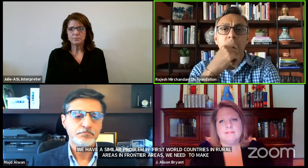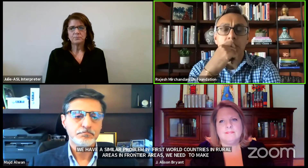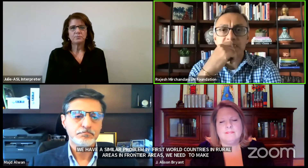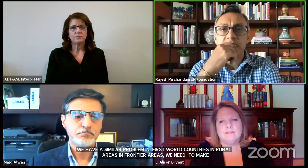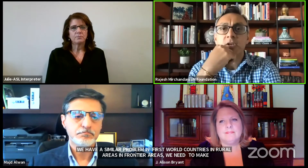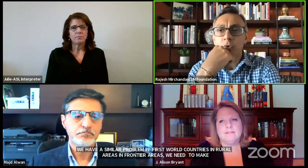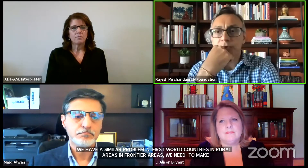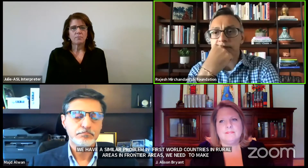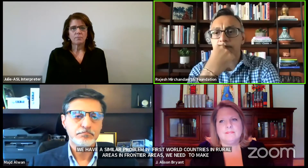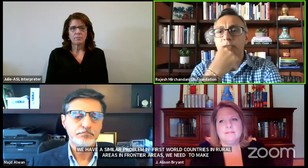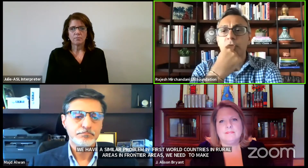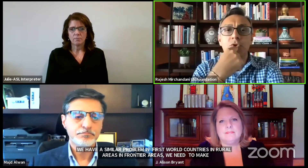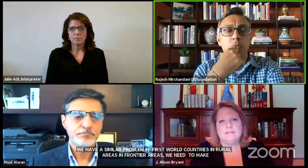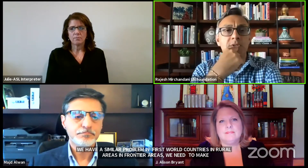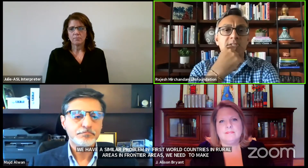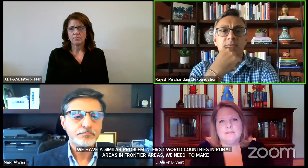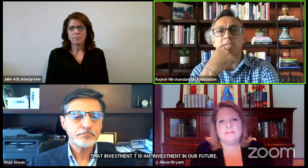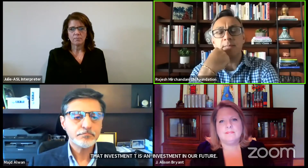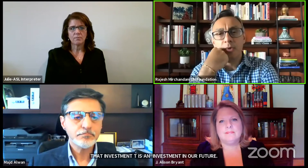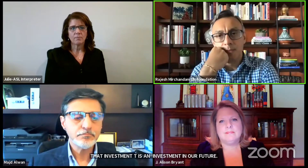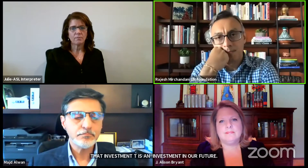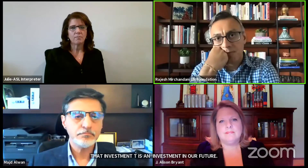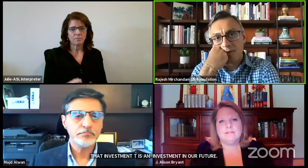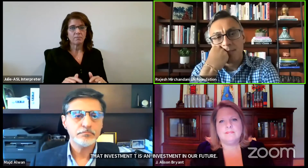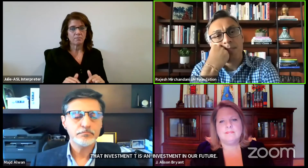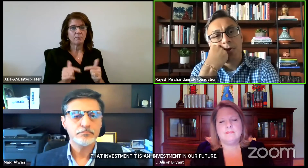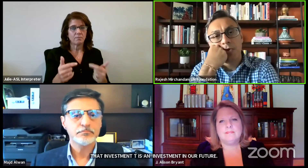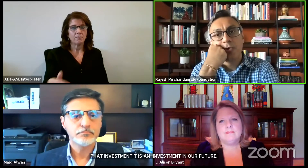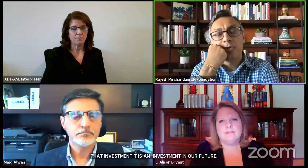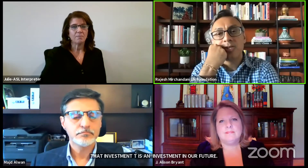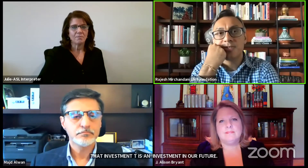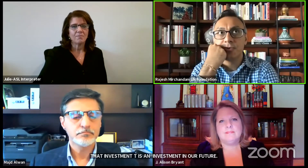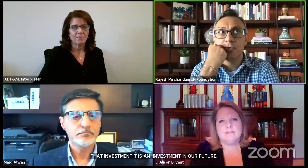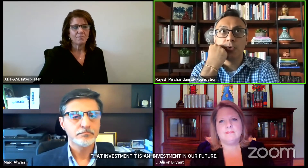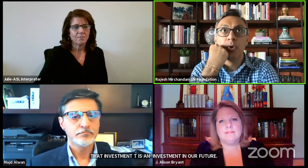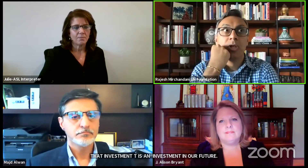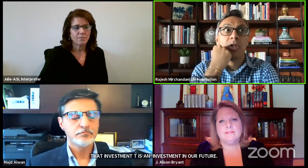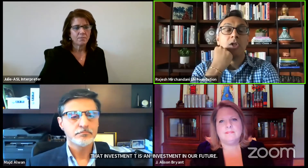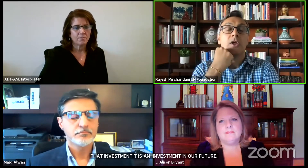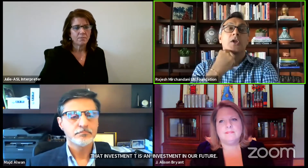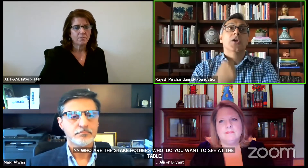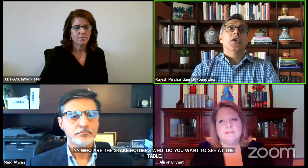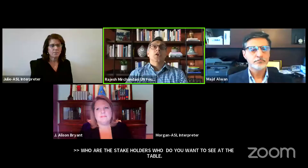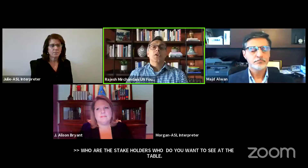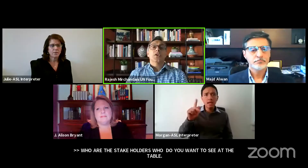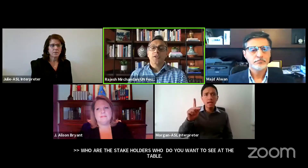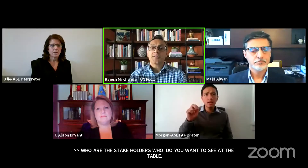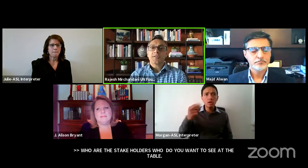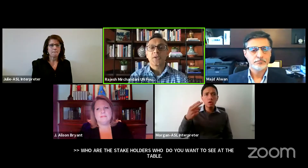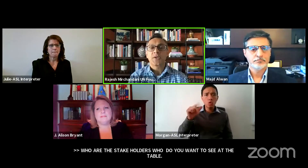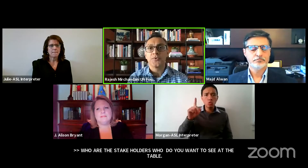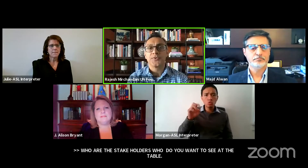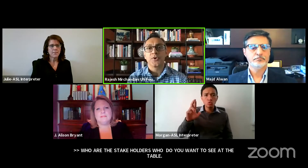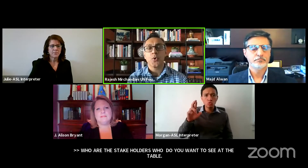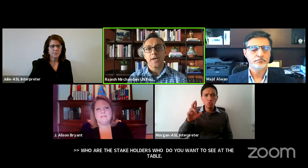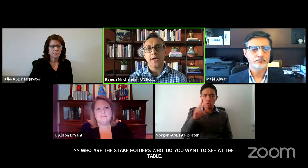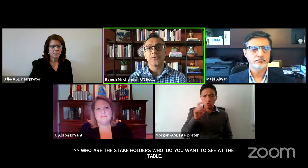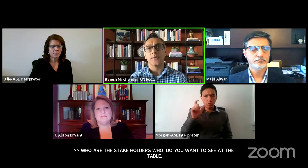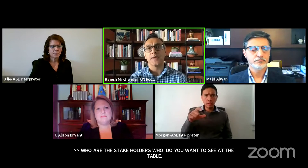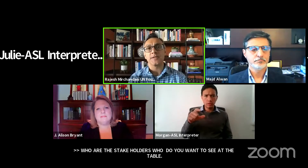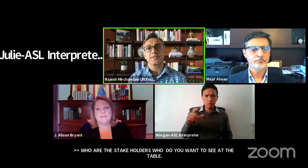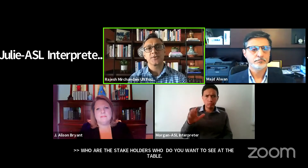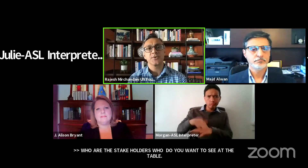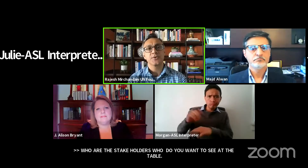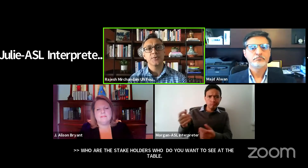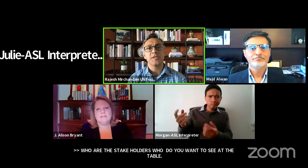So who are the stakeholders, and who do you want to see at the table here? And who needs to, who needs to be called out